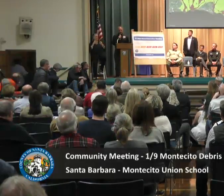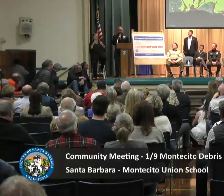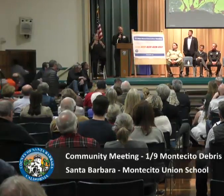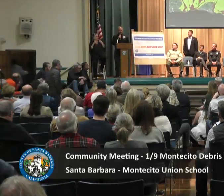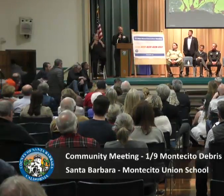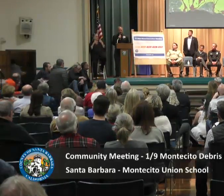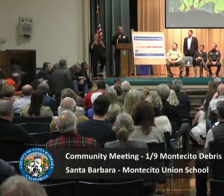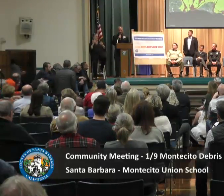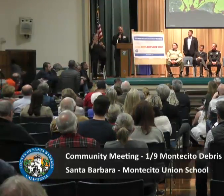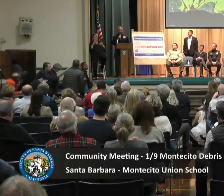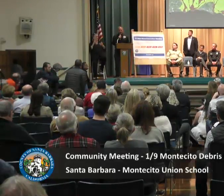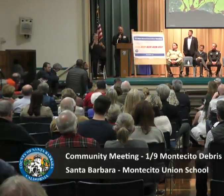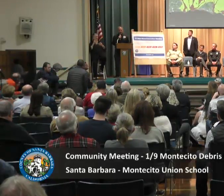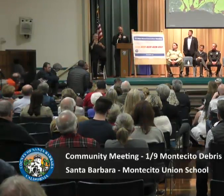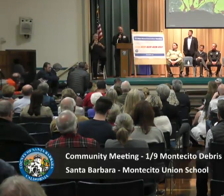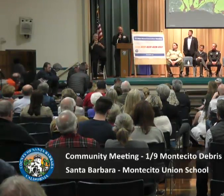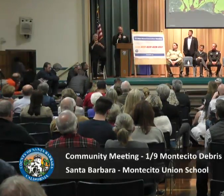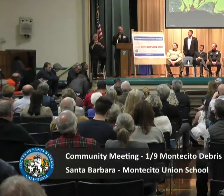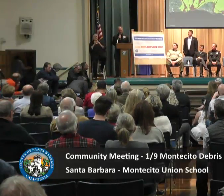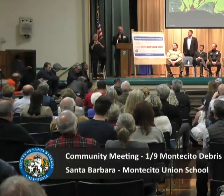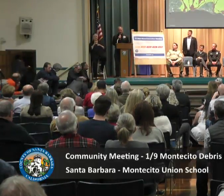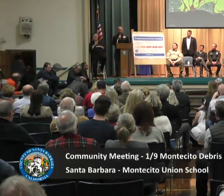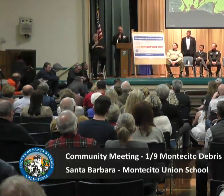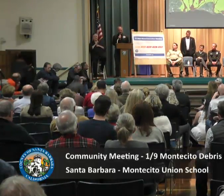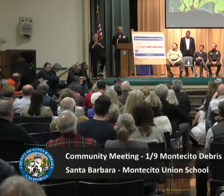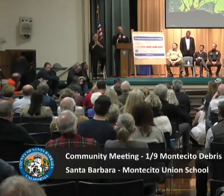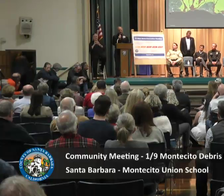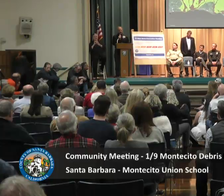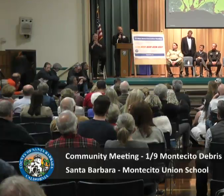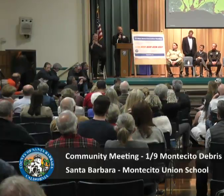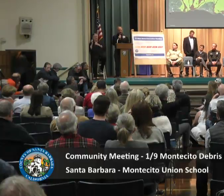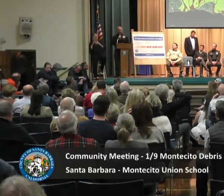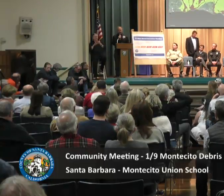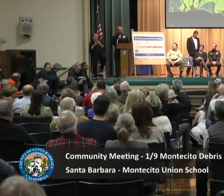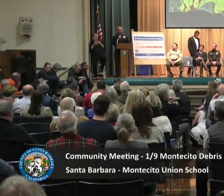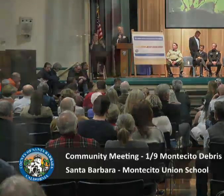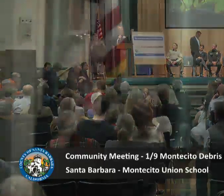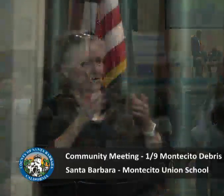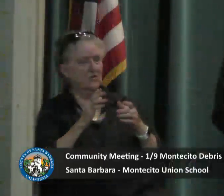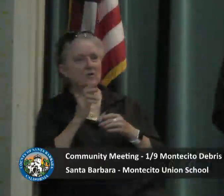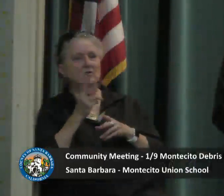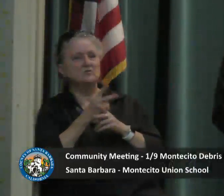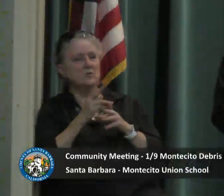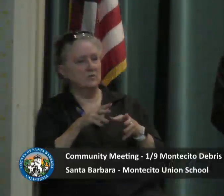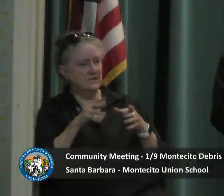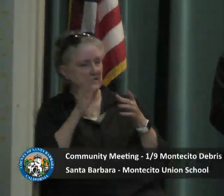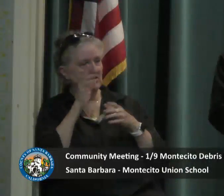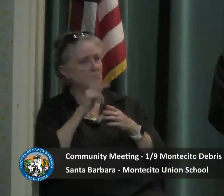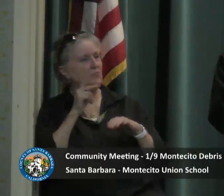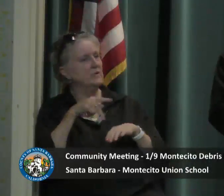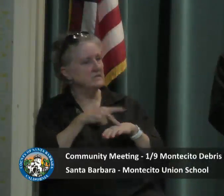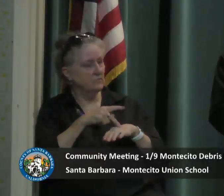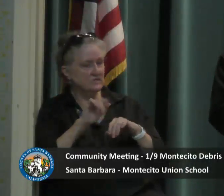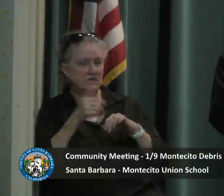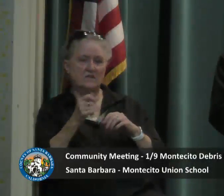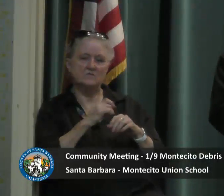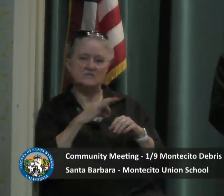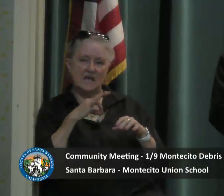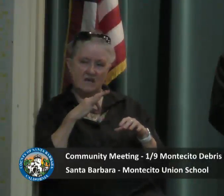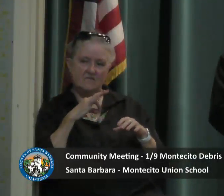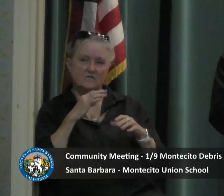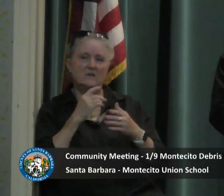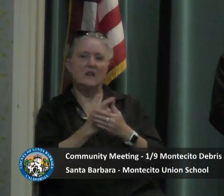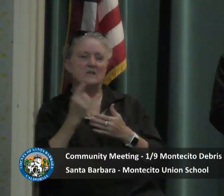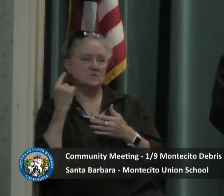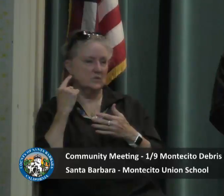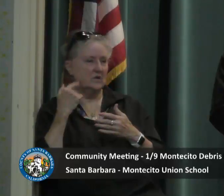tell you that we've already met with all the schools in Montecito, the superintendents and the principals and other staff. Last